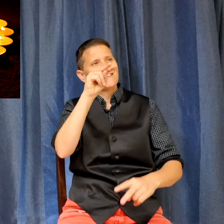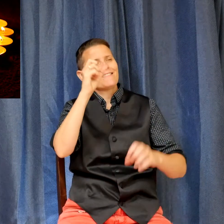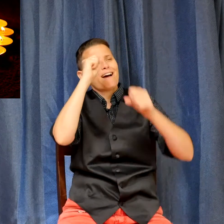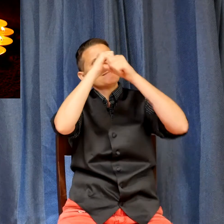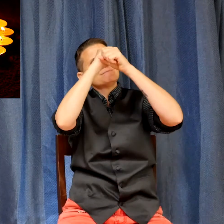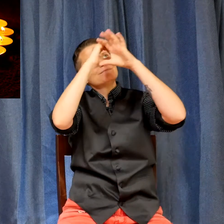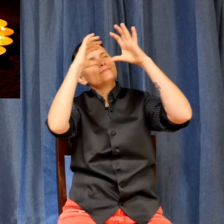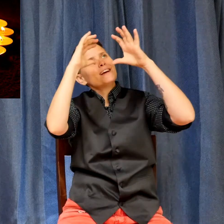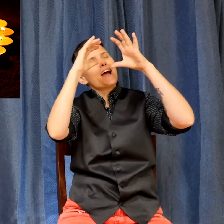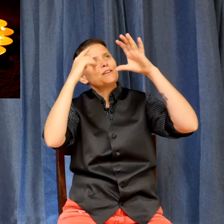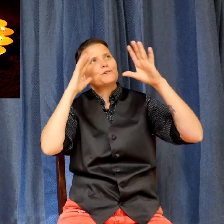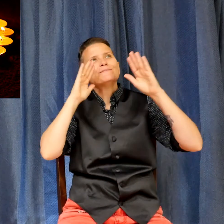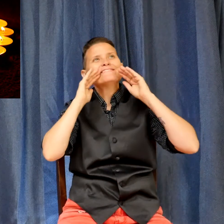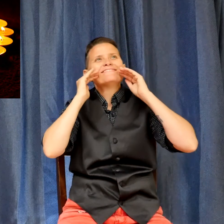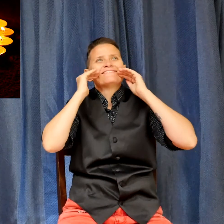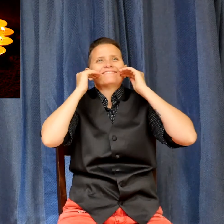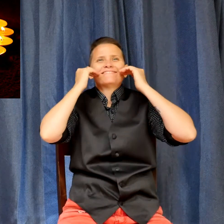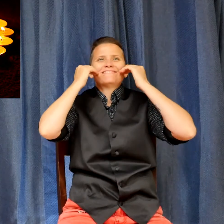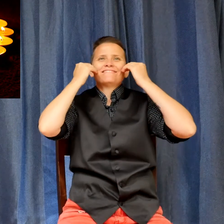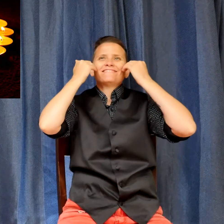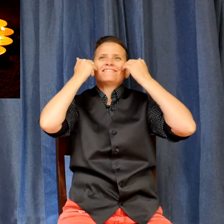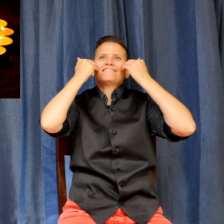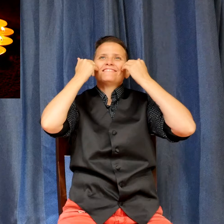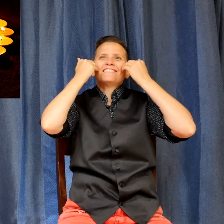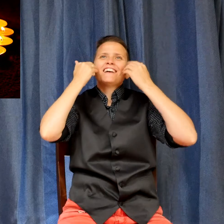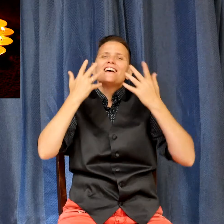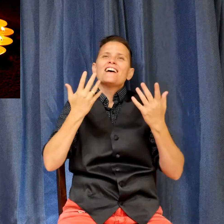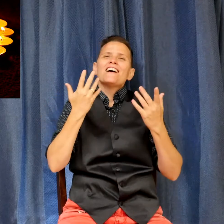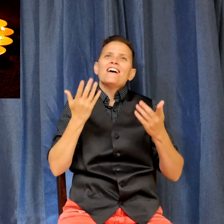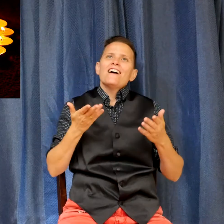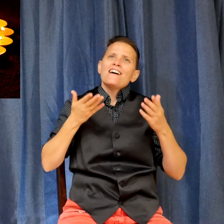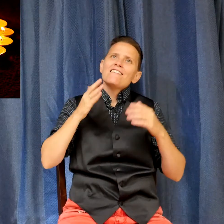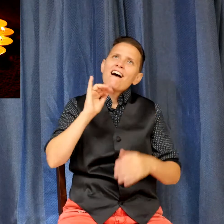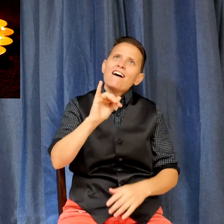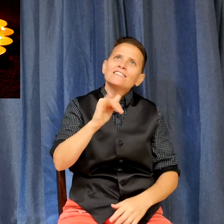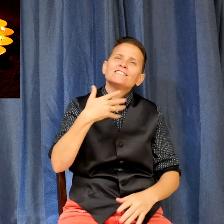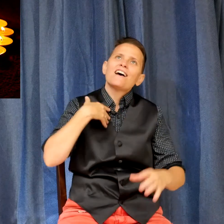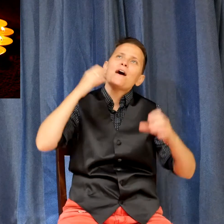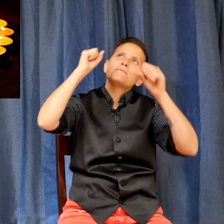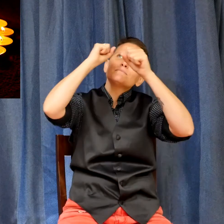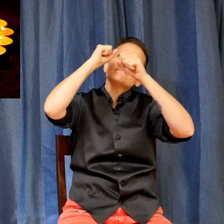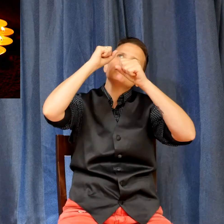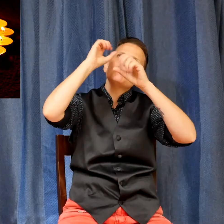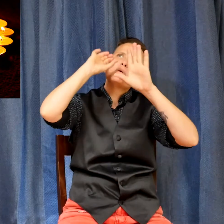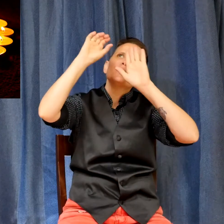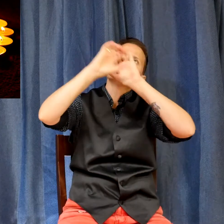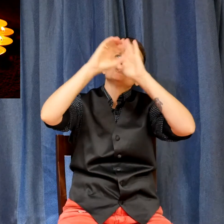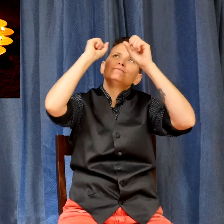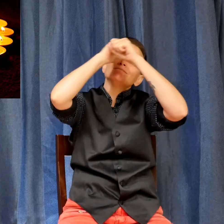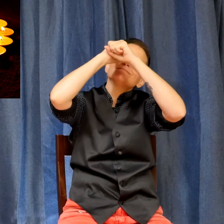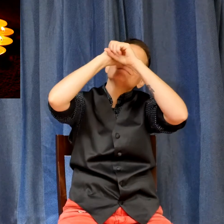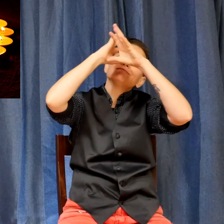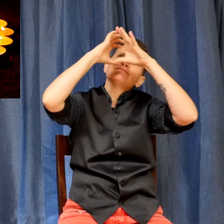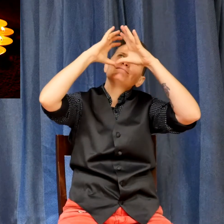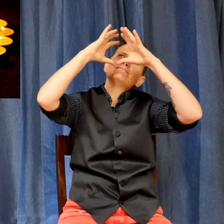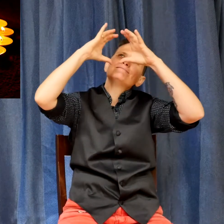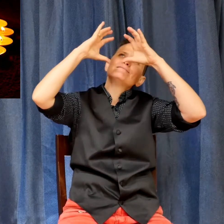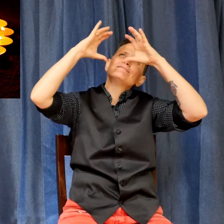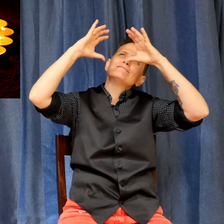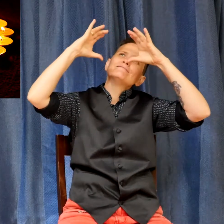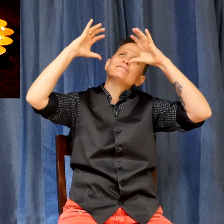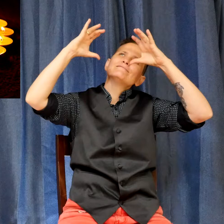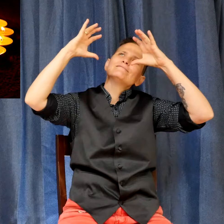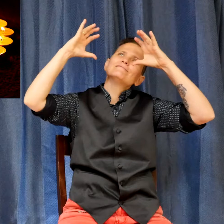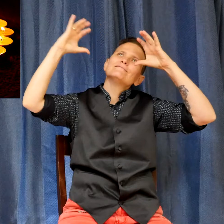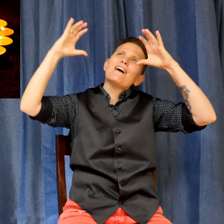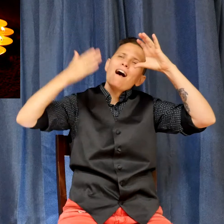As the images of this being flood your imagination, allow the sensations of love to fill you.